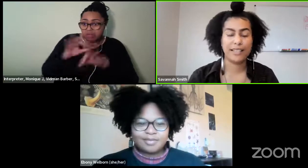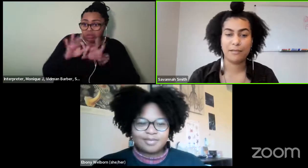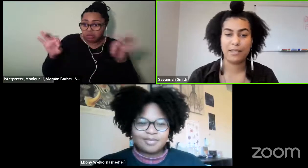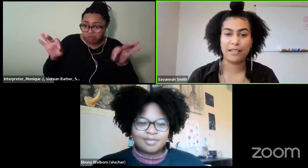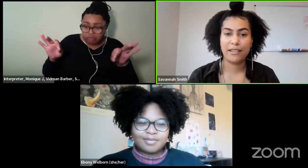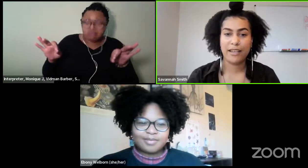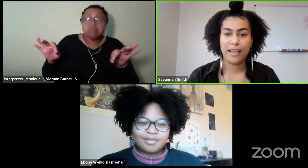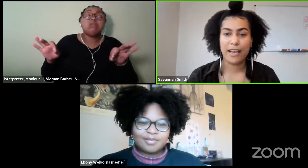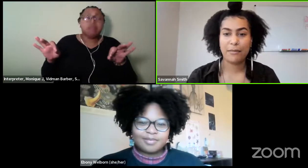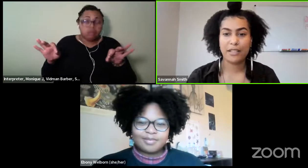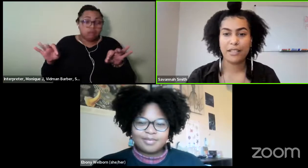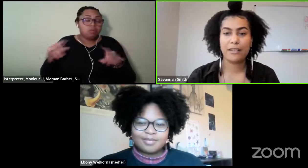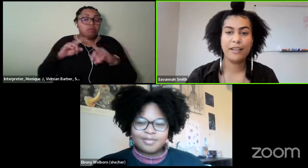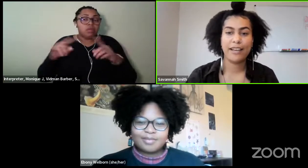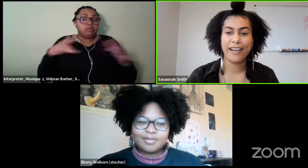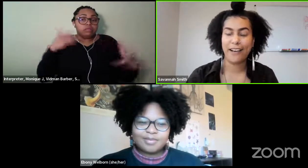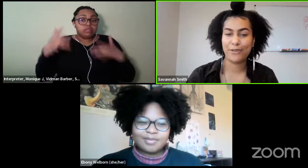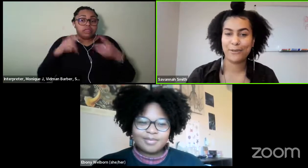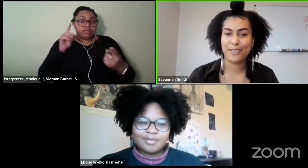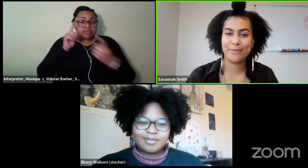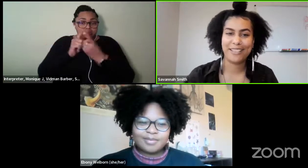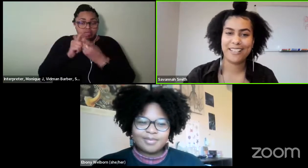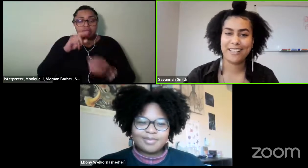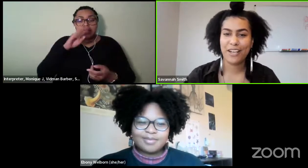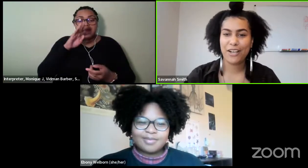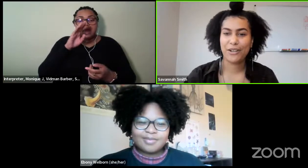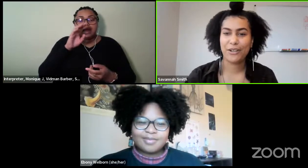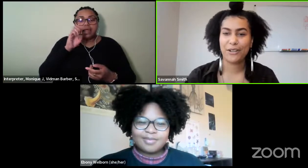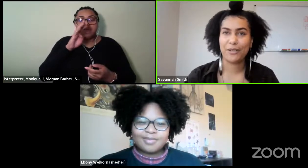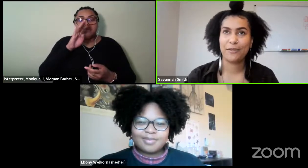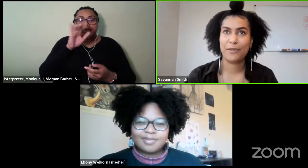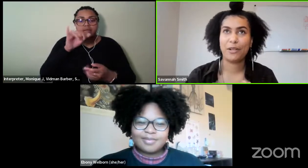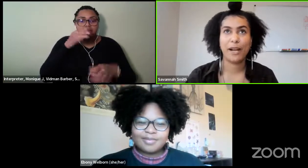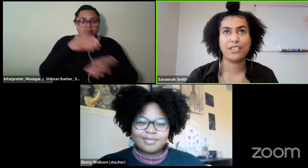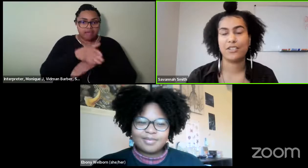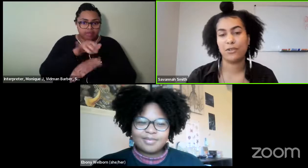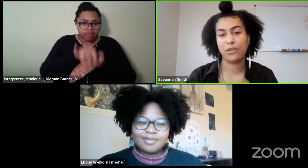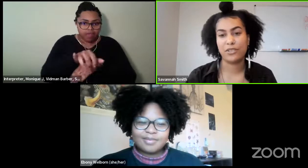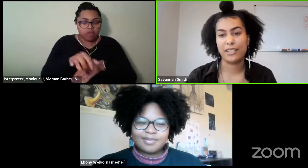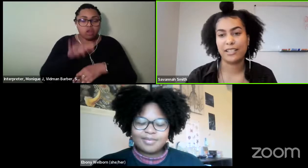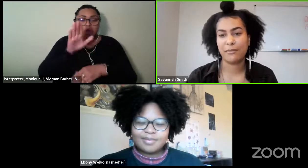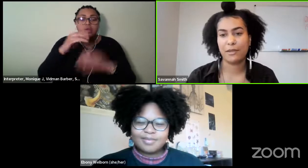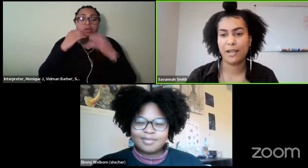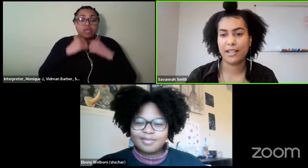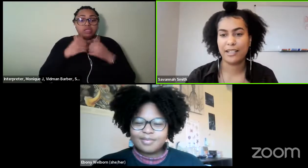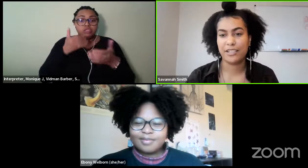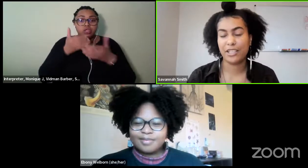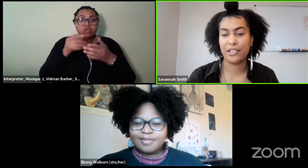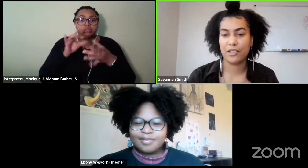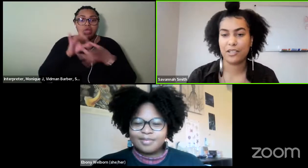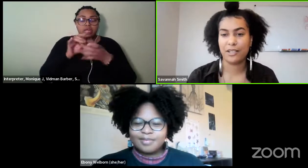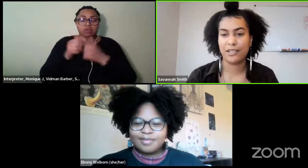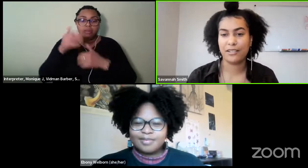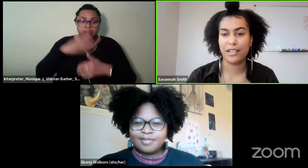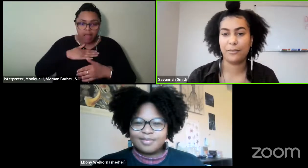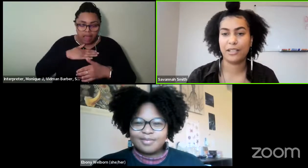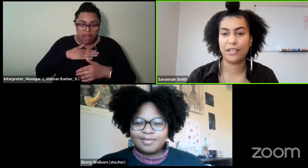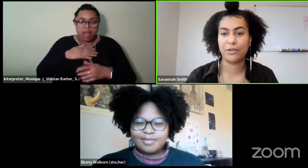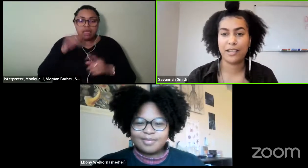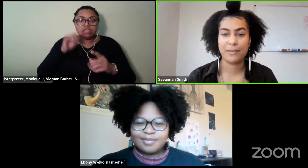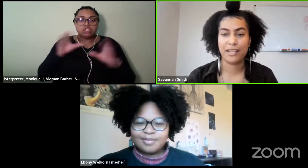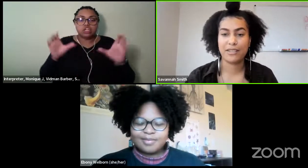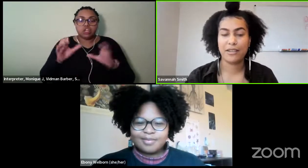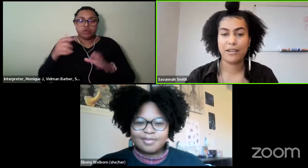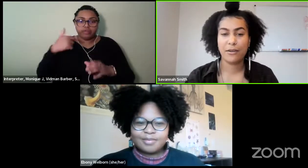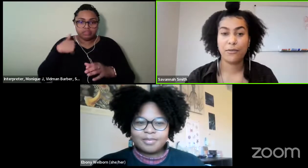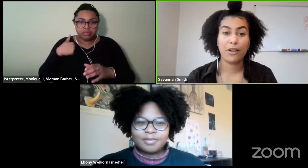very excited to meet Ebony afterwards because her passion so closely aligned with mine, and she encouraged me that we